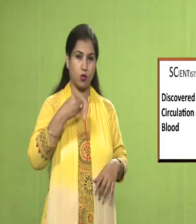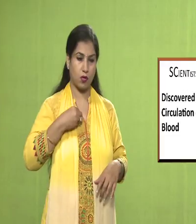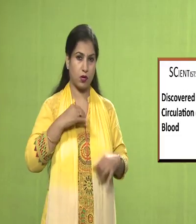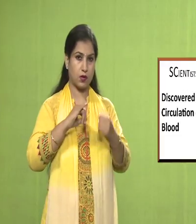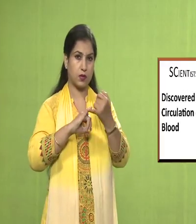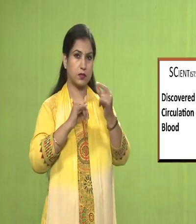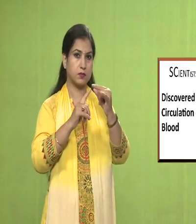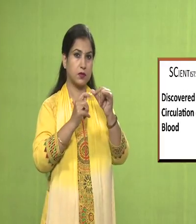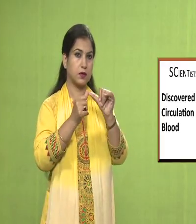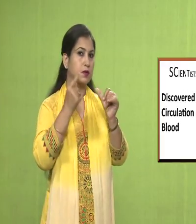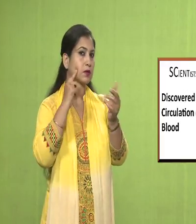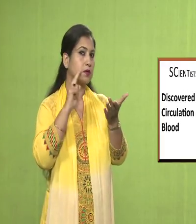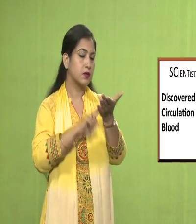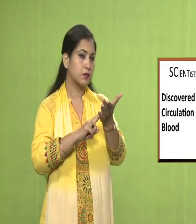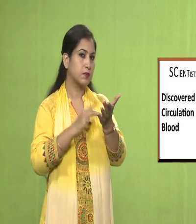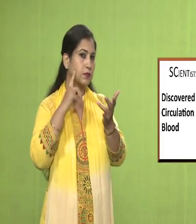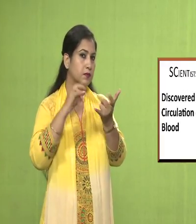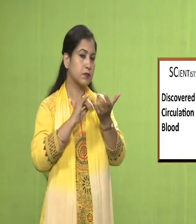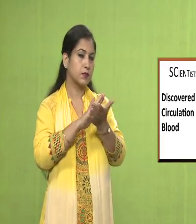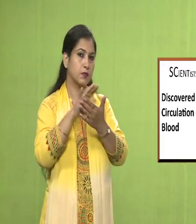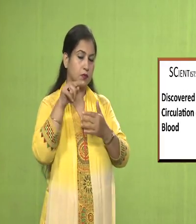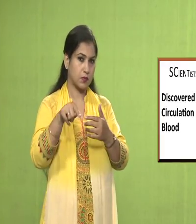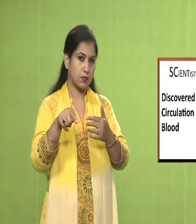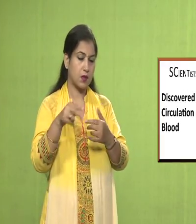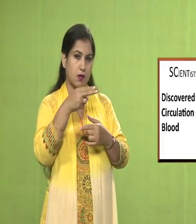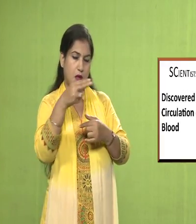named Michel Servetus